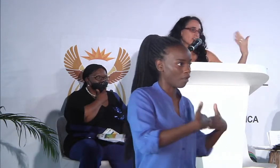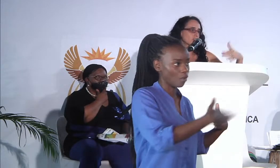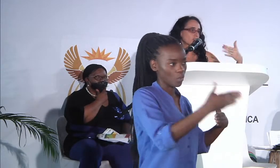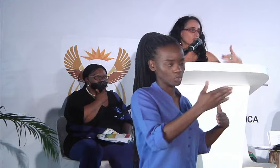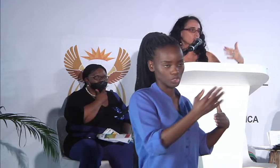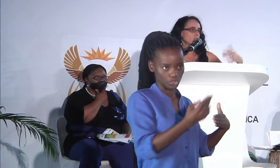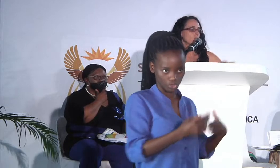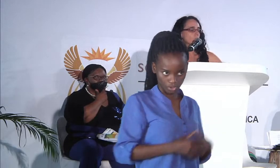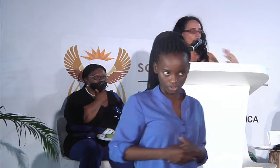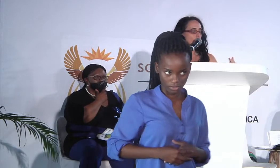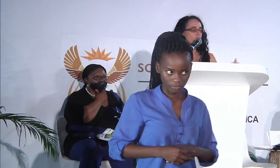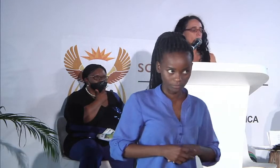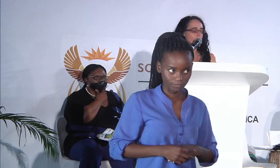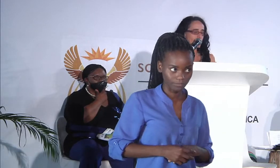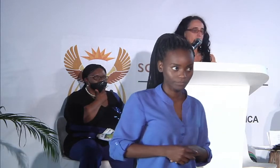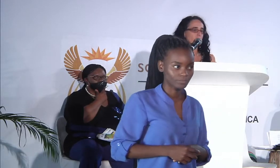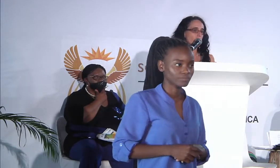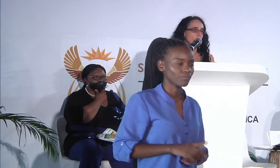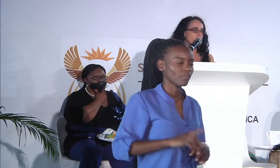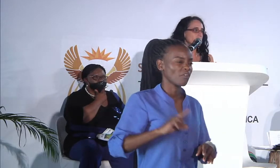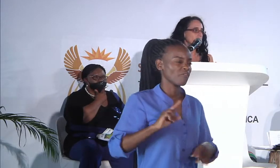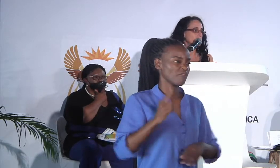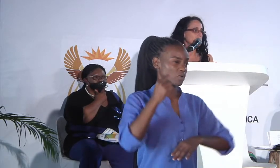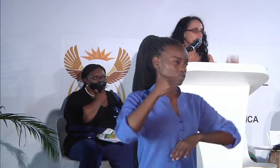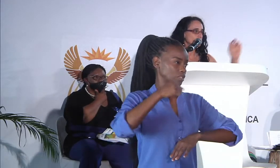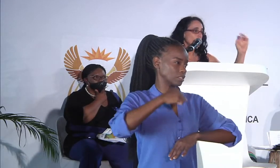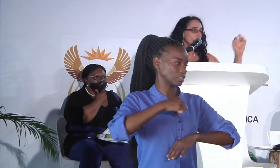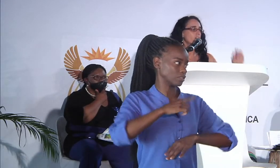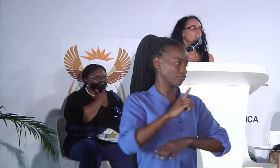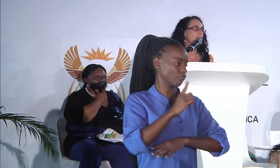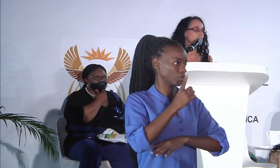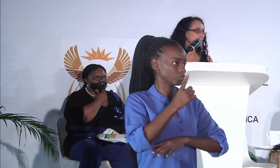the first most comprehensive harm reduction center